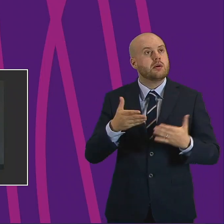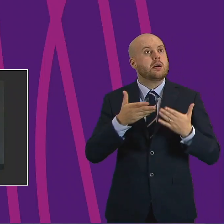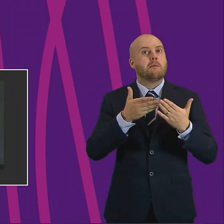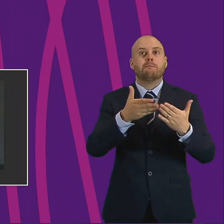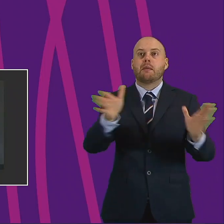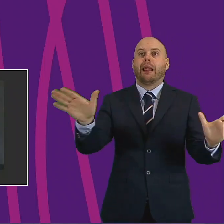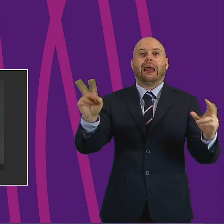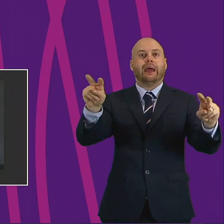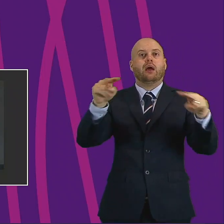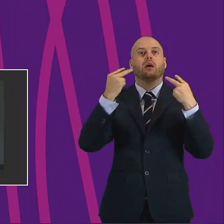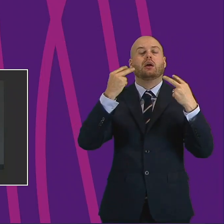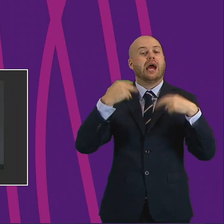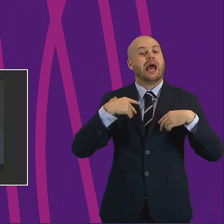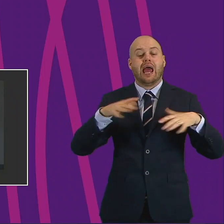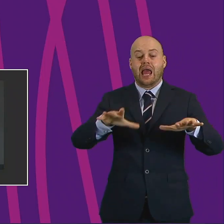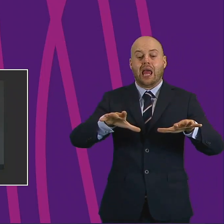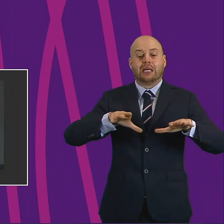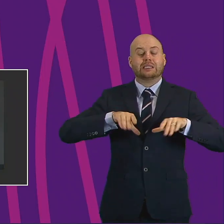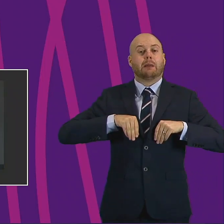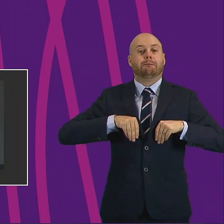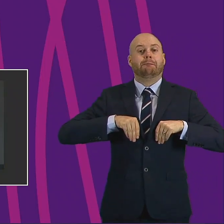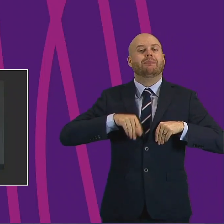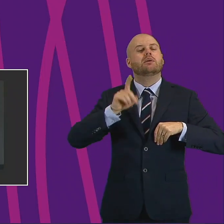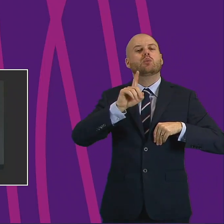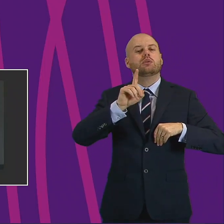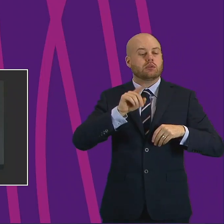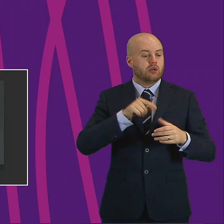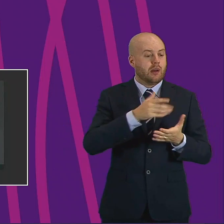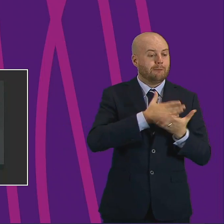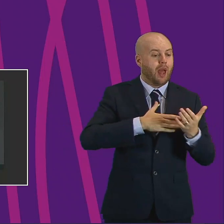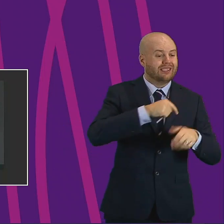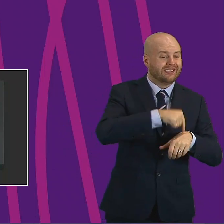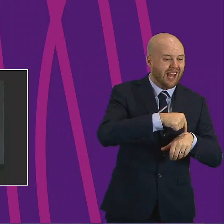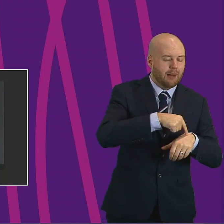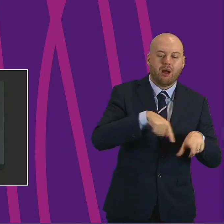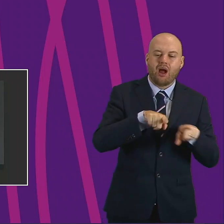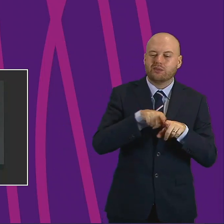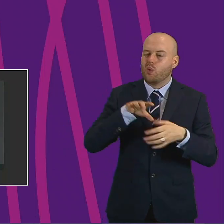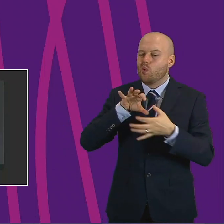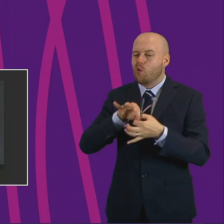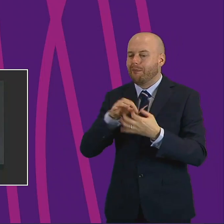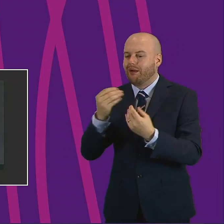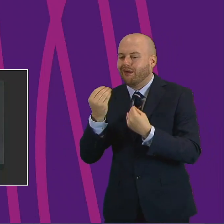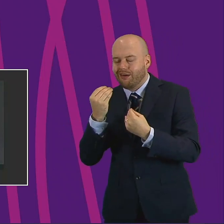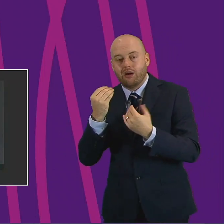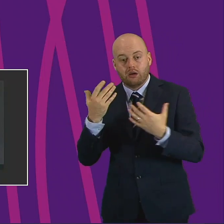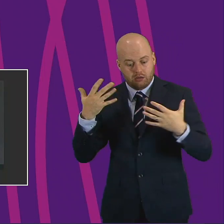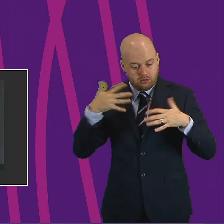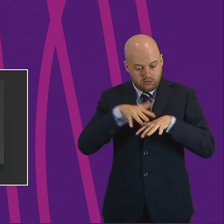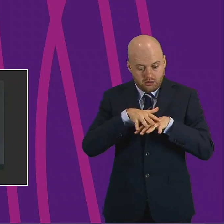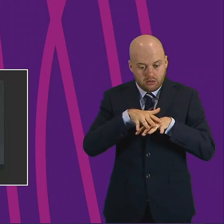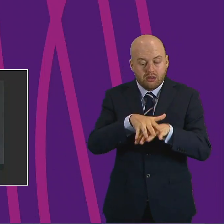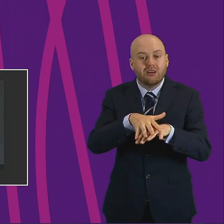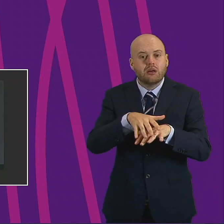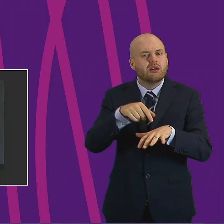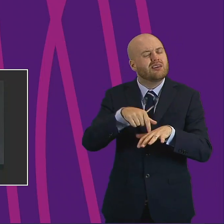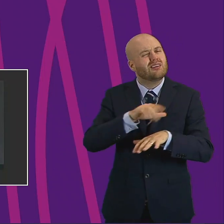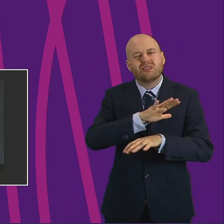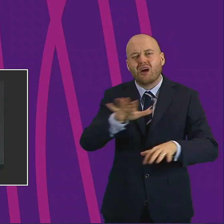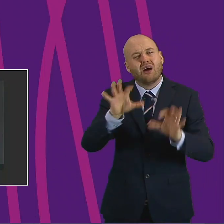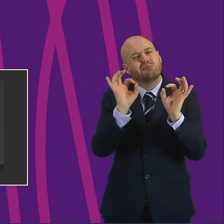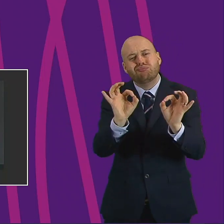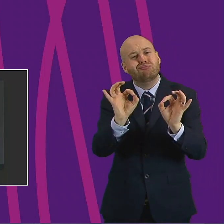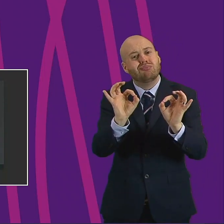Friday, that blended learning is not as good a model as the model of delivery of education we had in